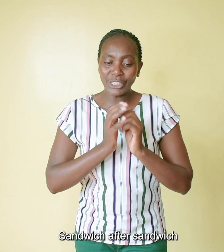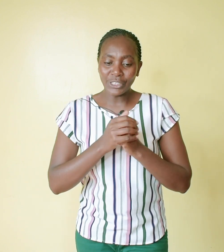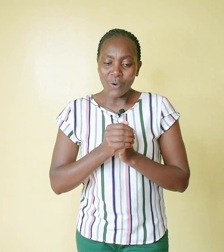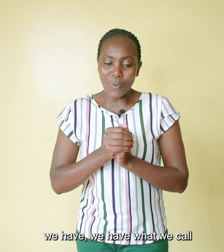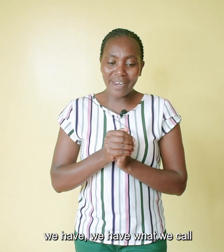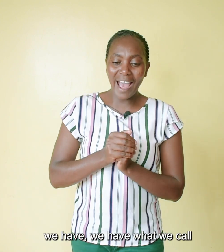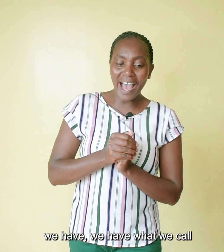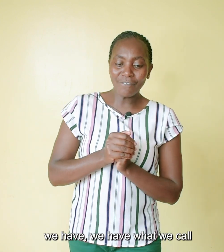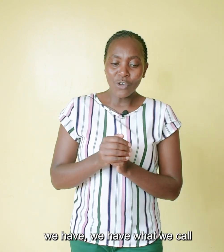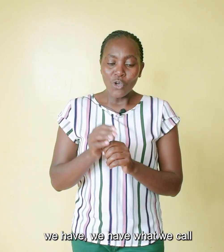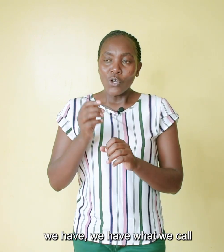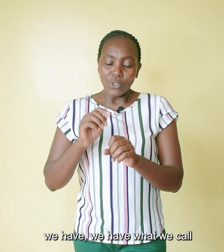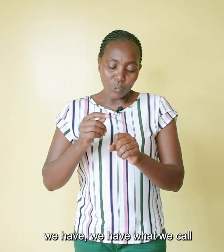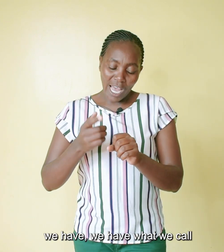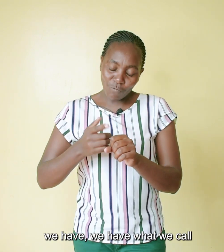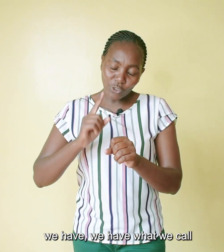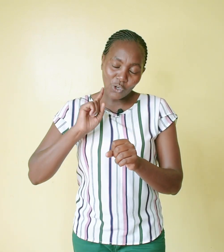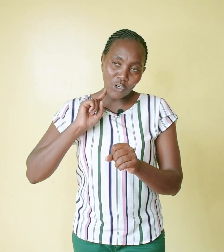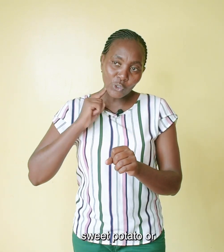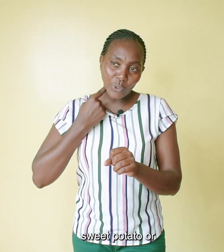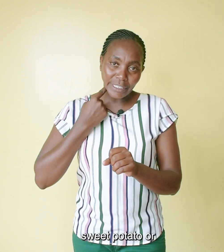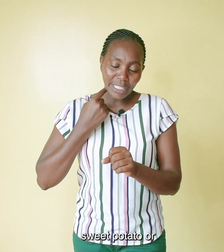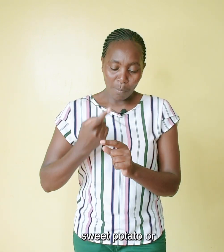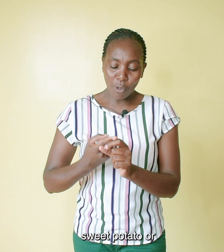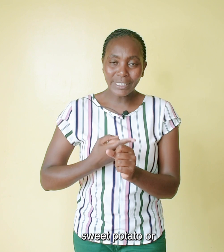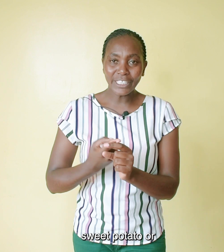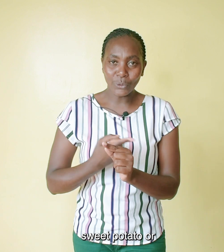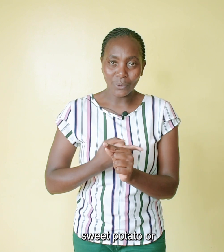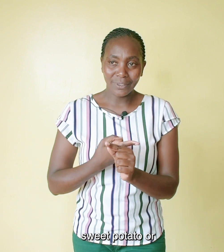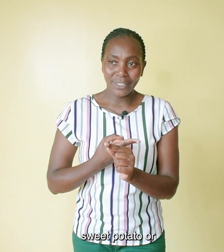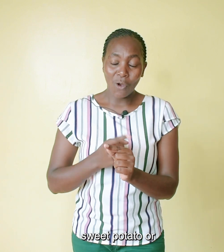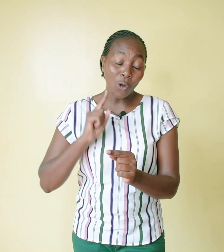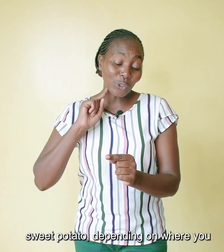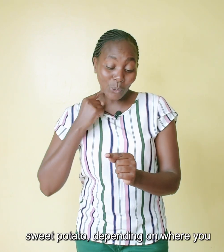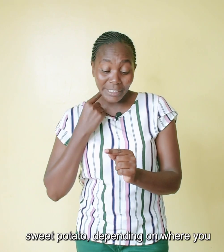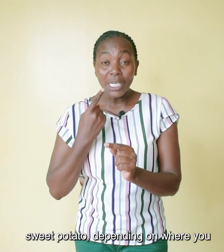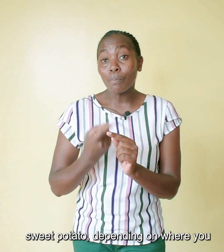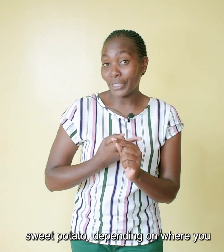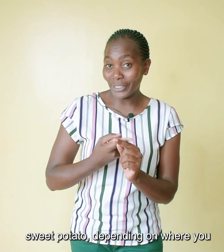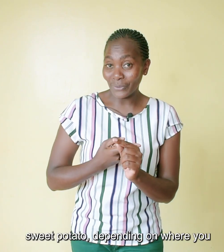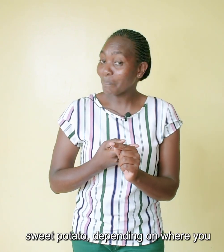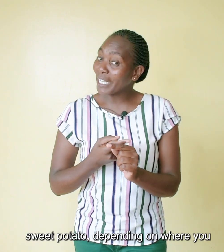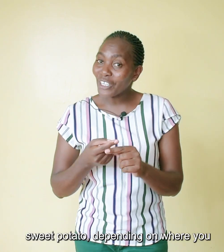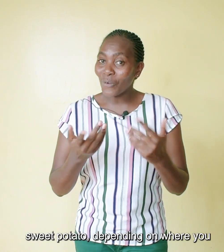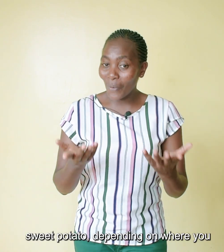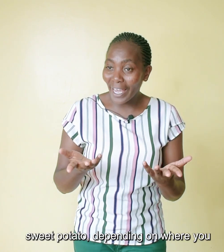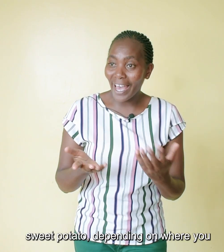sandwich, we have what we call sweet potato or sweet potato, depending on where